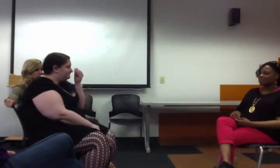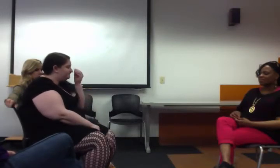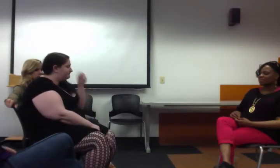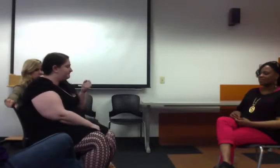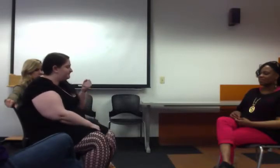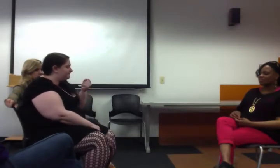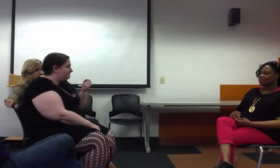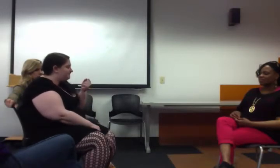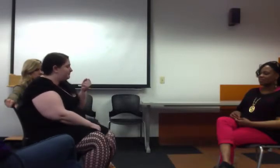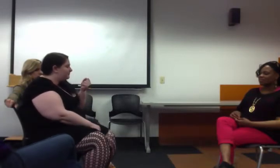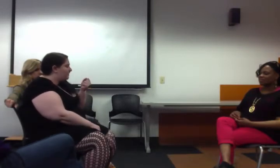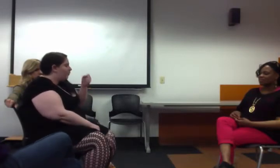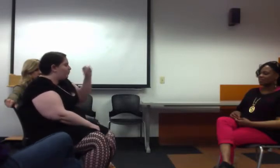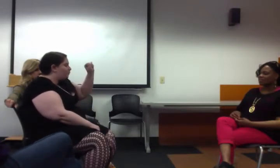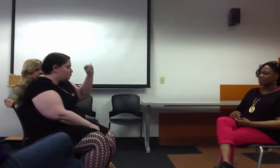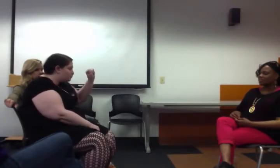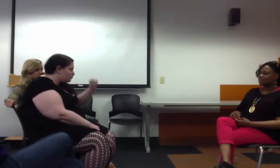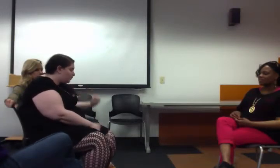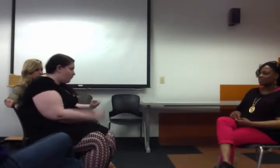It's all the way on the south side.